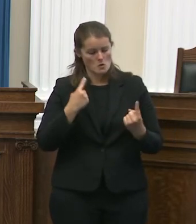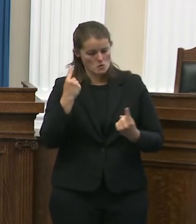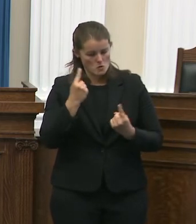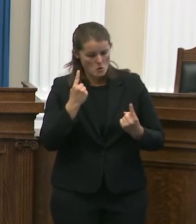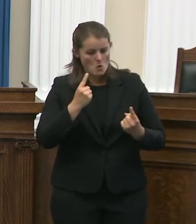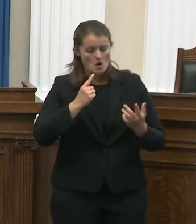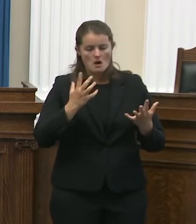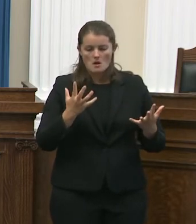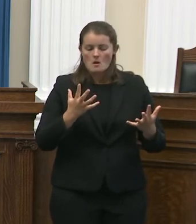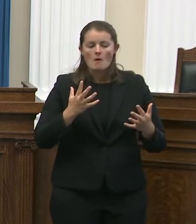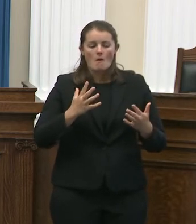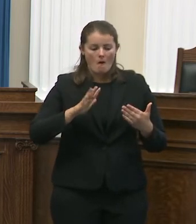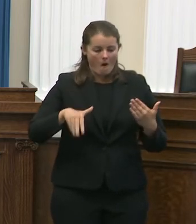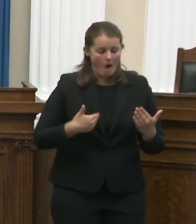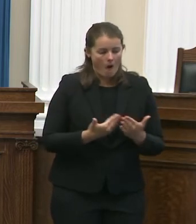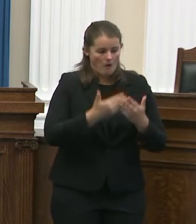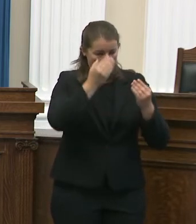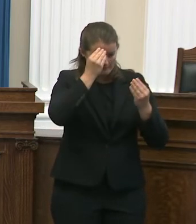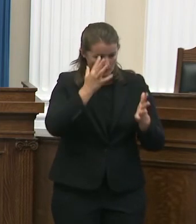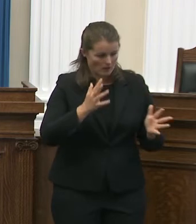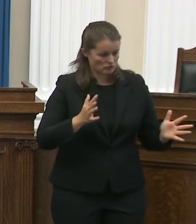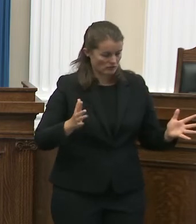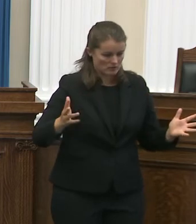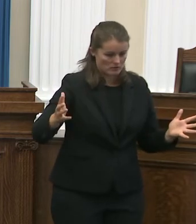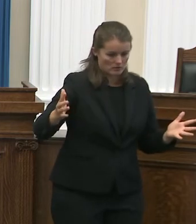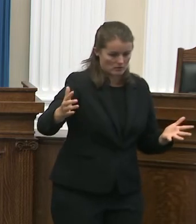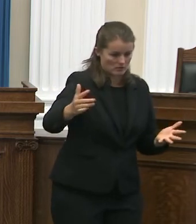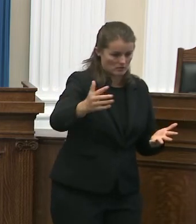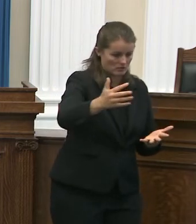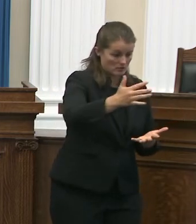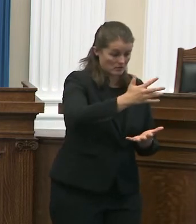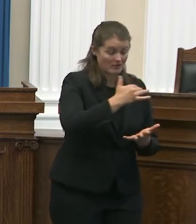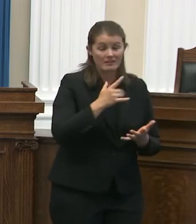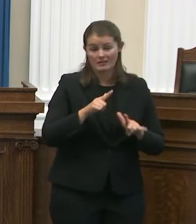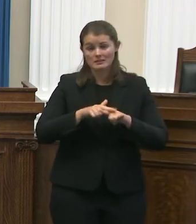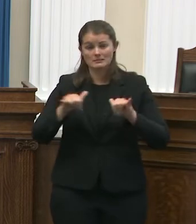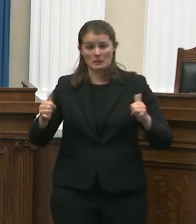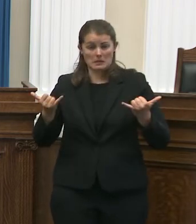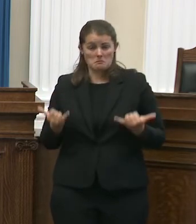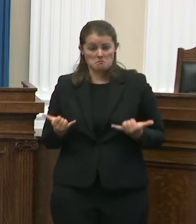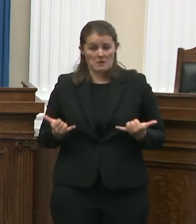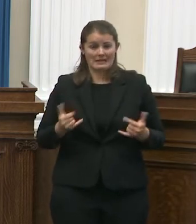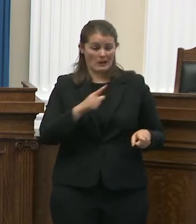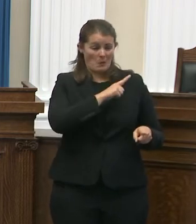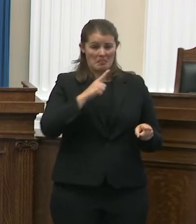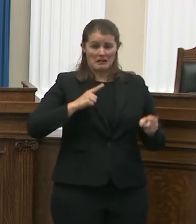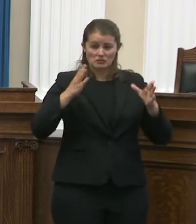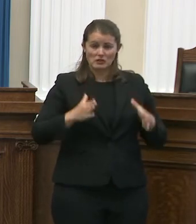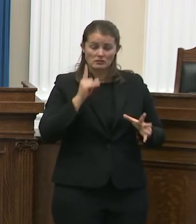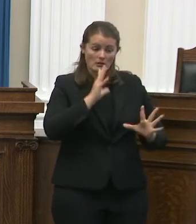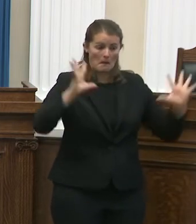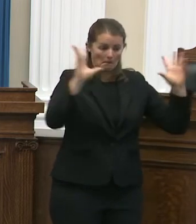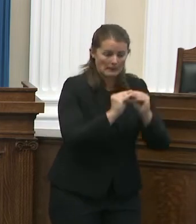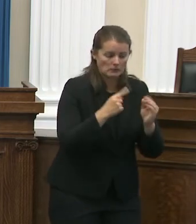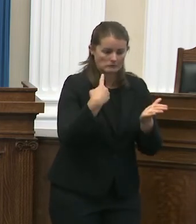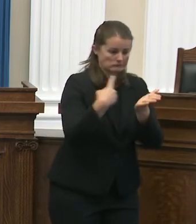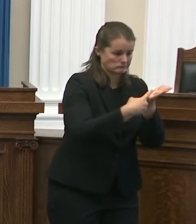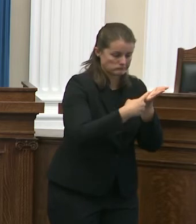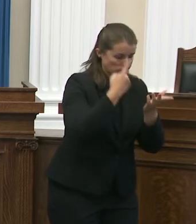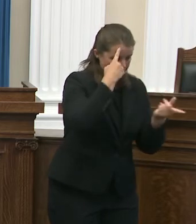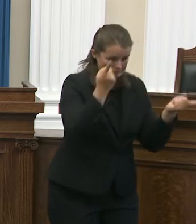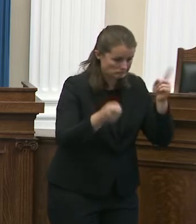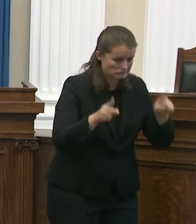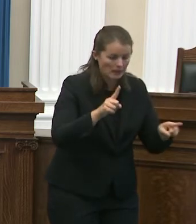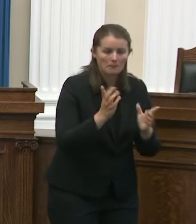sat down and are evaluating the budget reductions the state has put forward. We know that additional business closures will